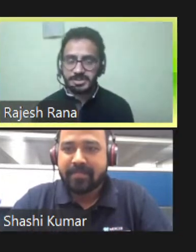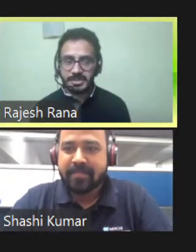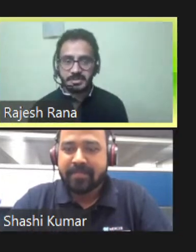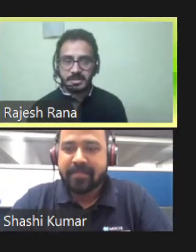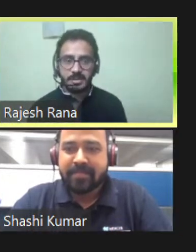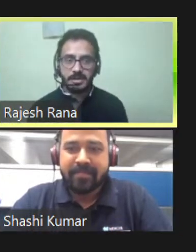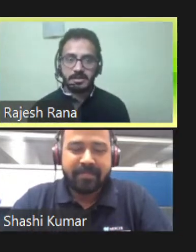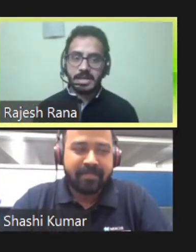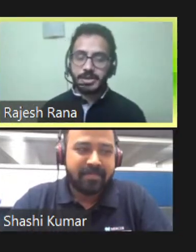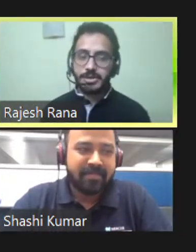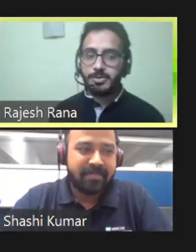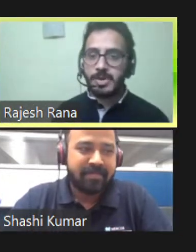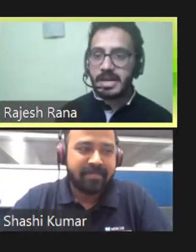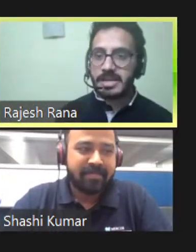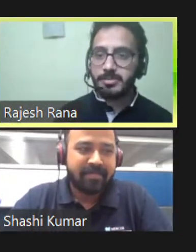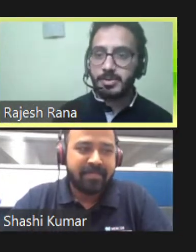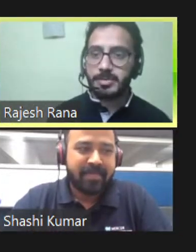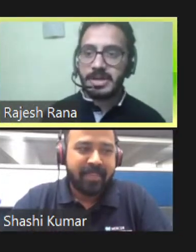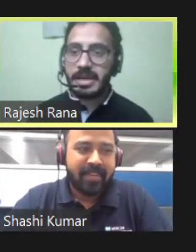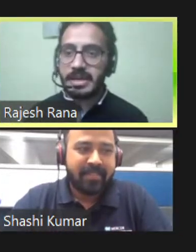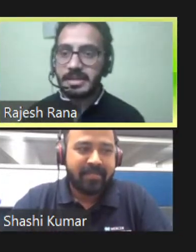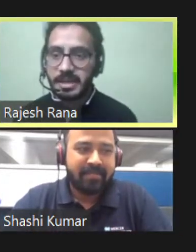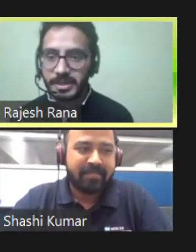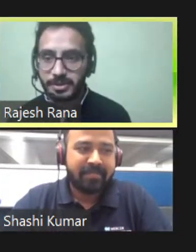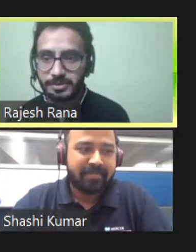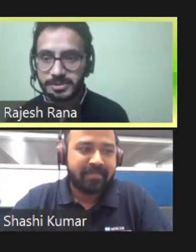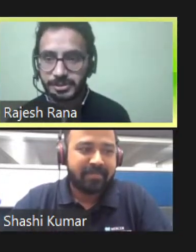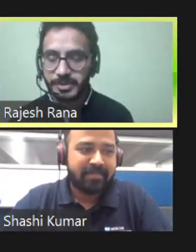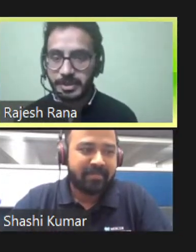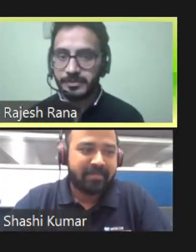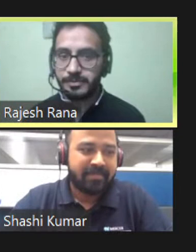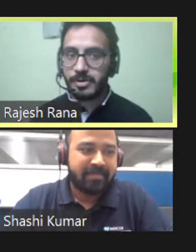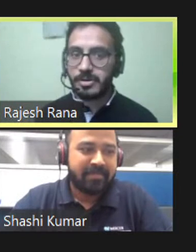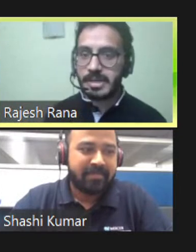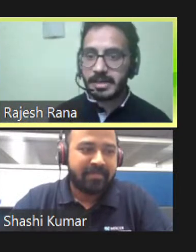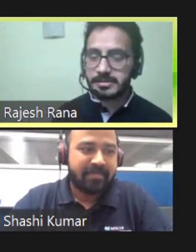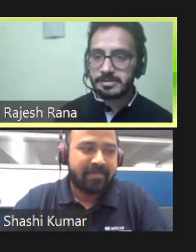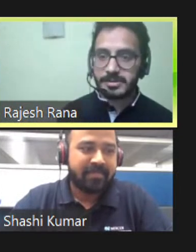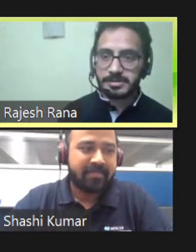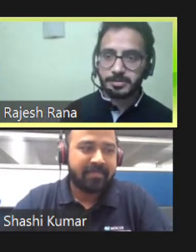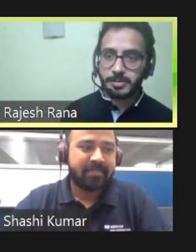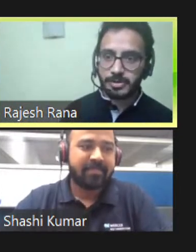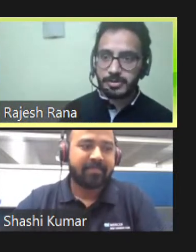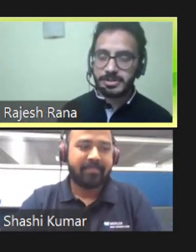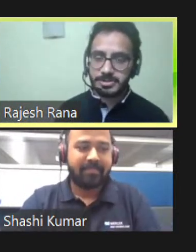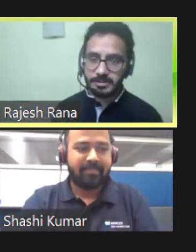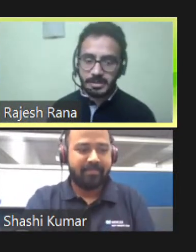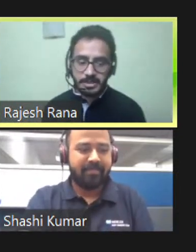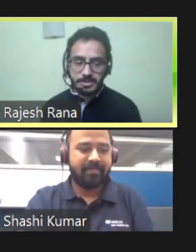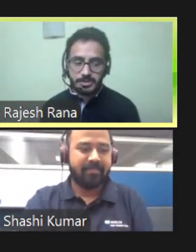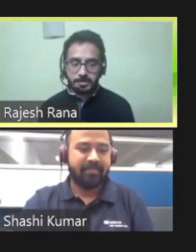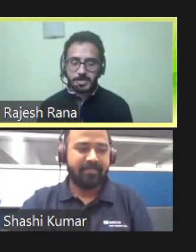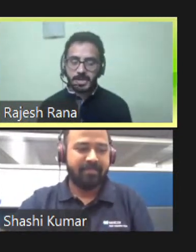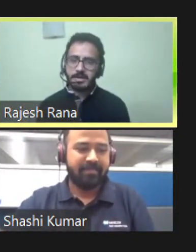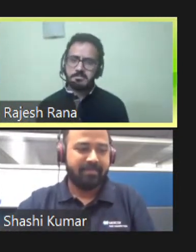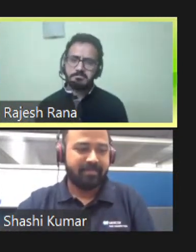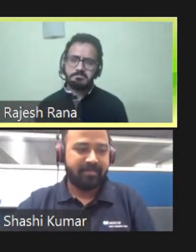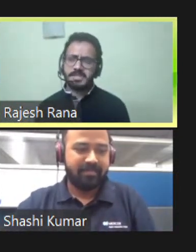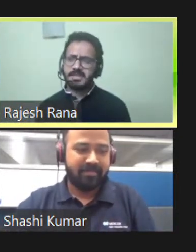Thank you, Shashi. Thank you, IIT Mumbai, and thank you, Saksham team, for organizing this beautiful session.